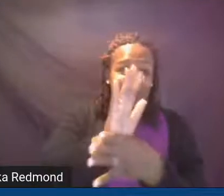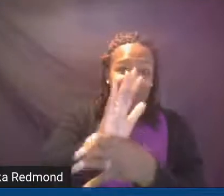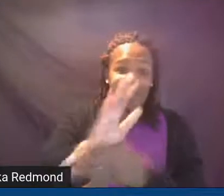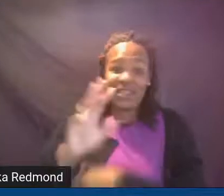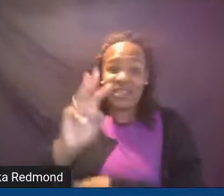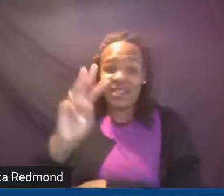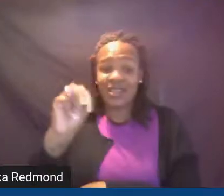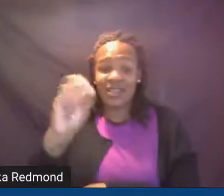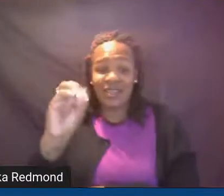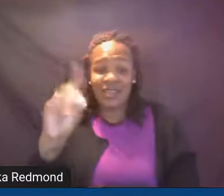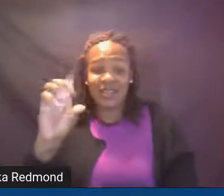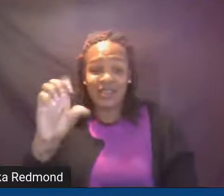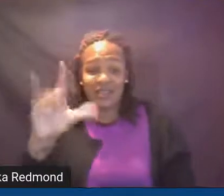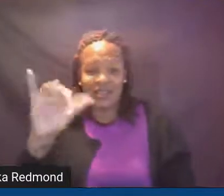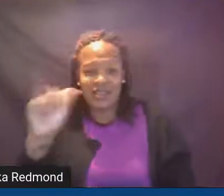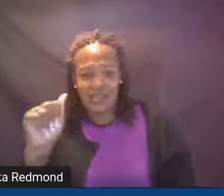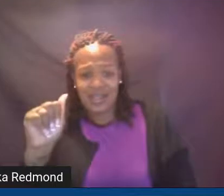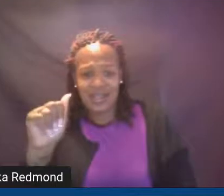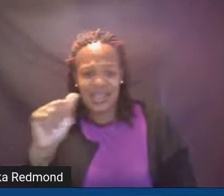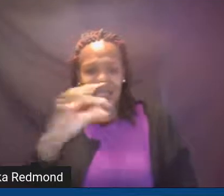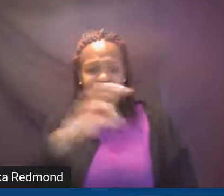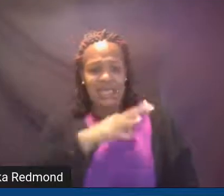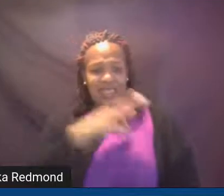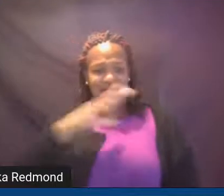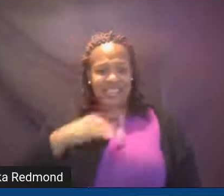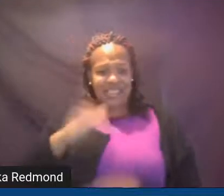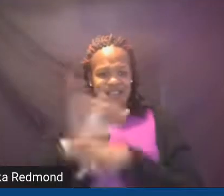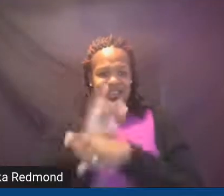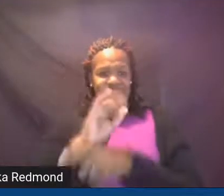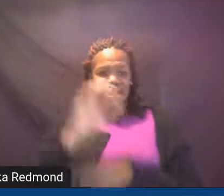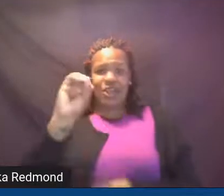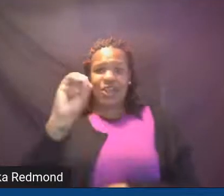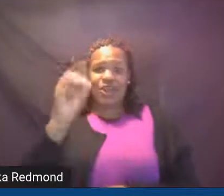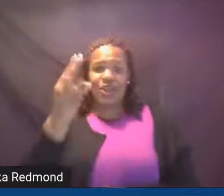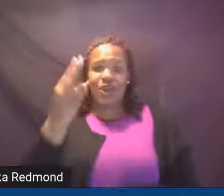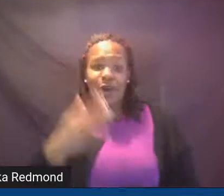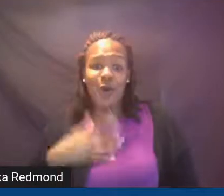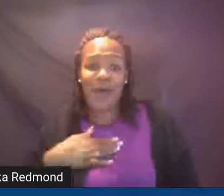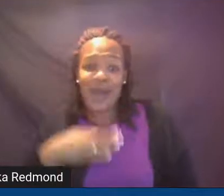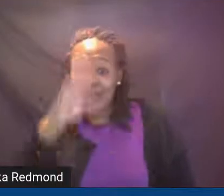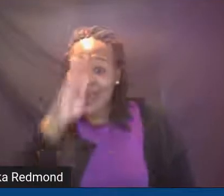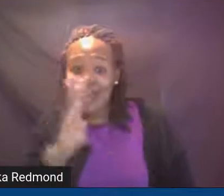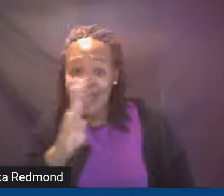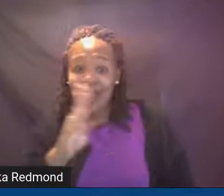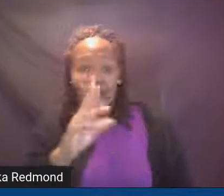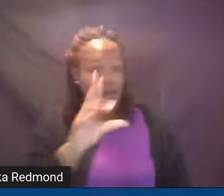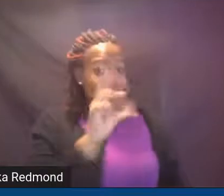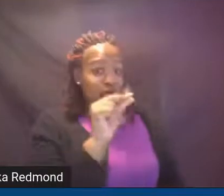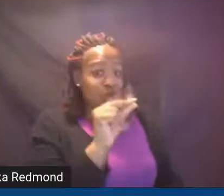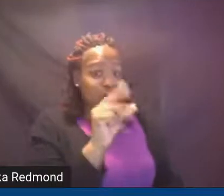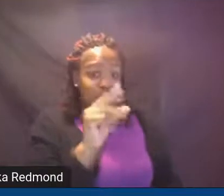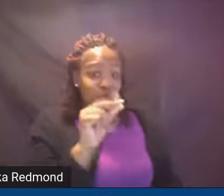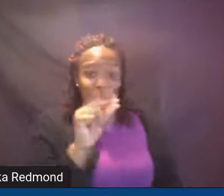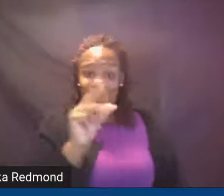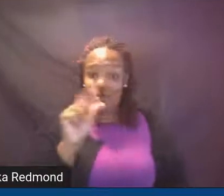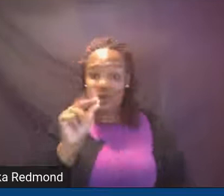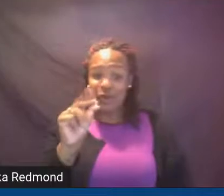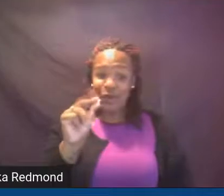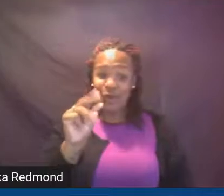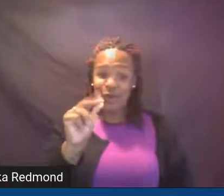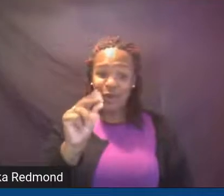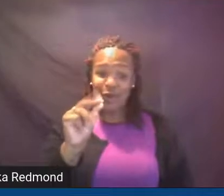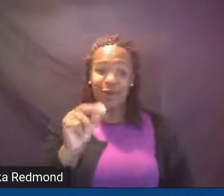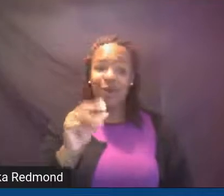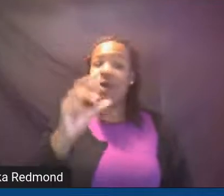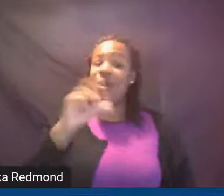to staffing industry. Oh my God. Let me amend that. I did not say modeling. That was not. No modeling. Sorry, I take it